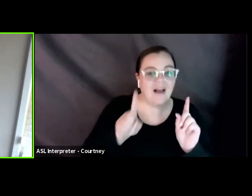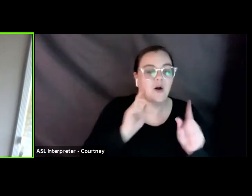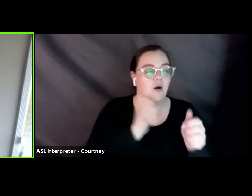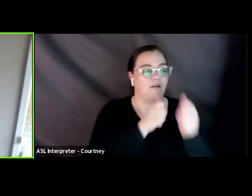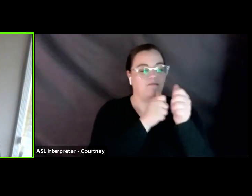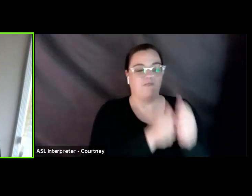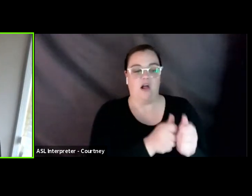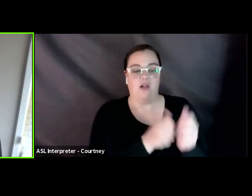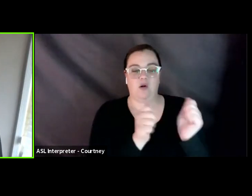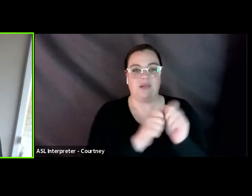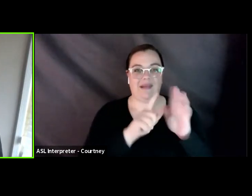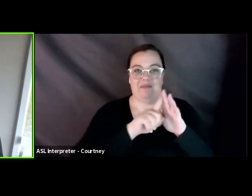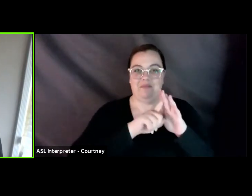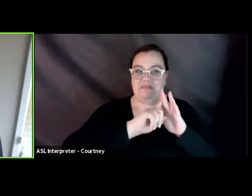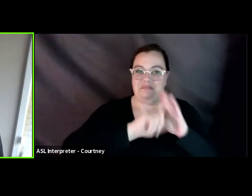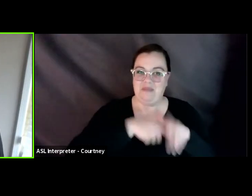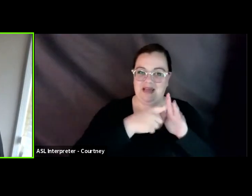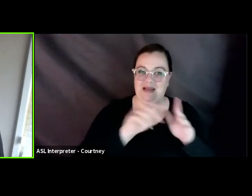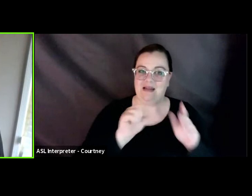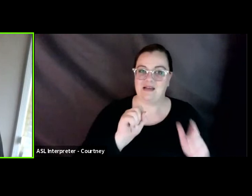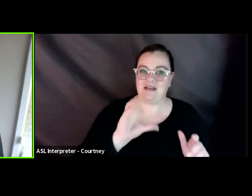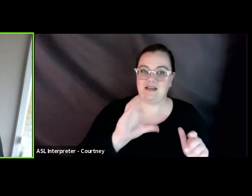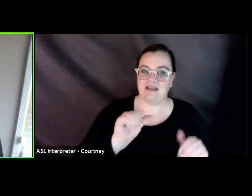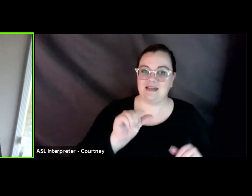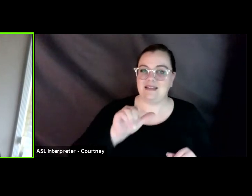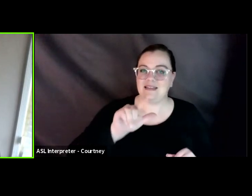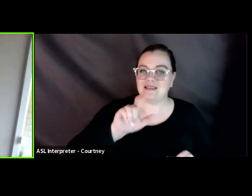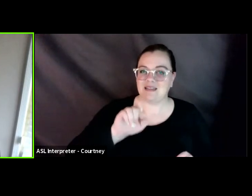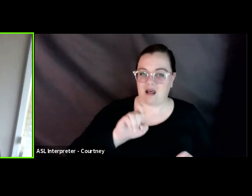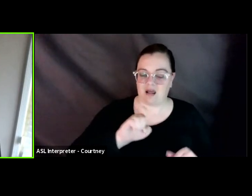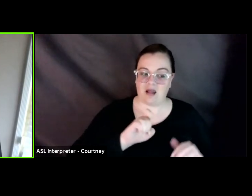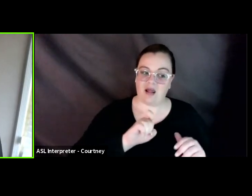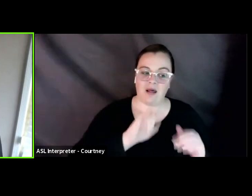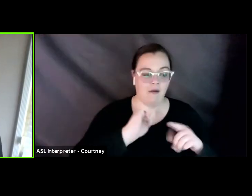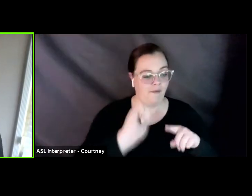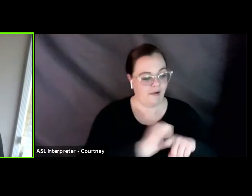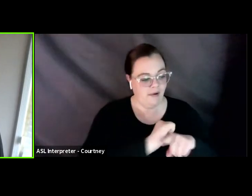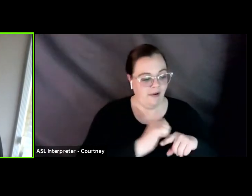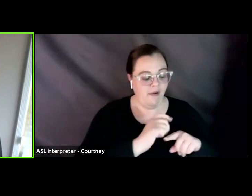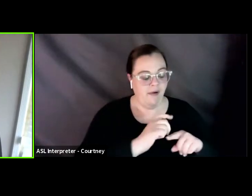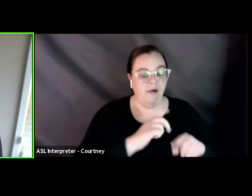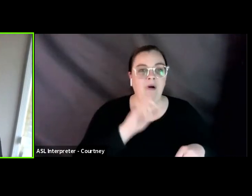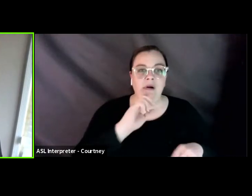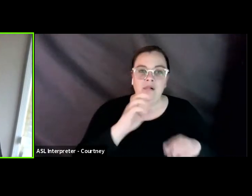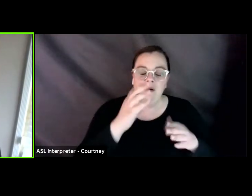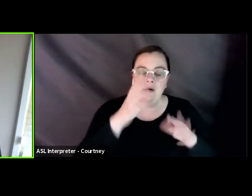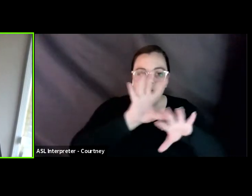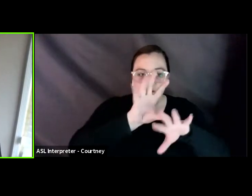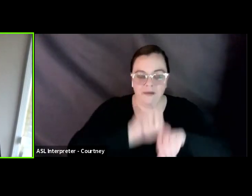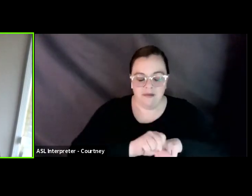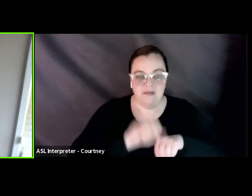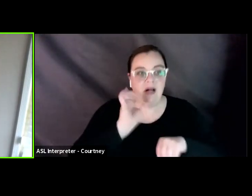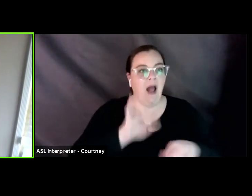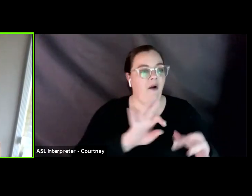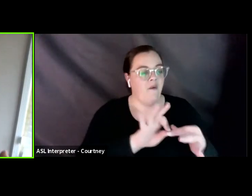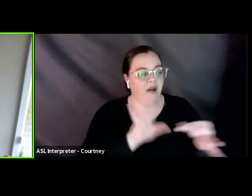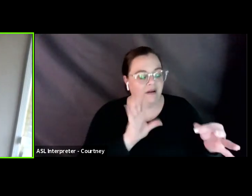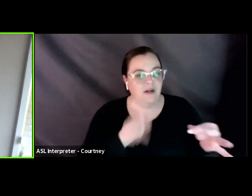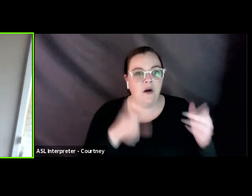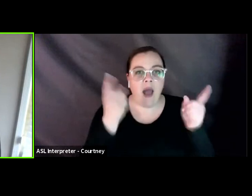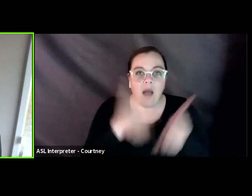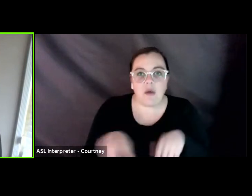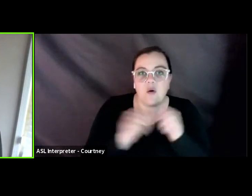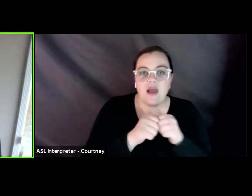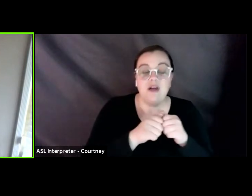beginner scales to get you used to the release that should be happening when you move from low to high. So in my voice, when I'm doing